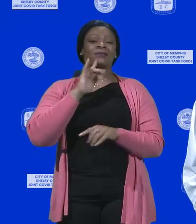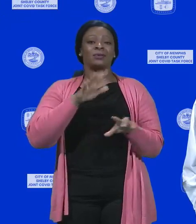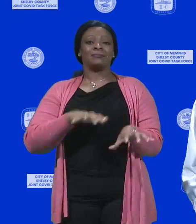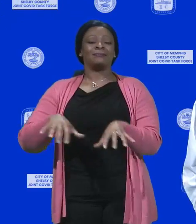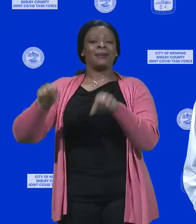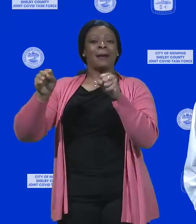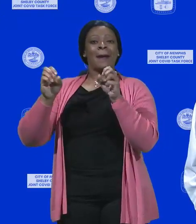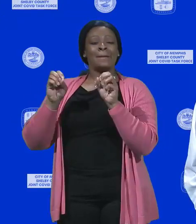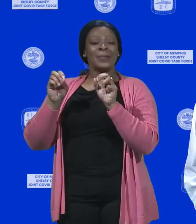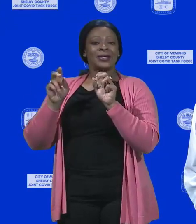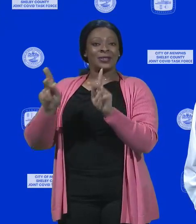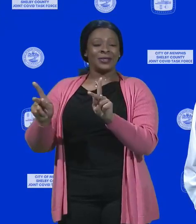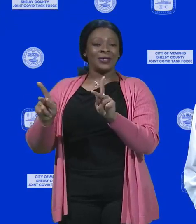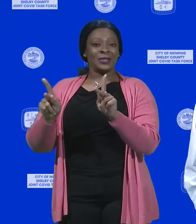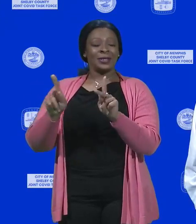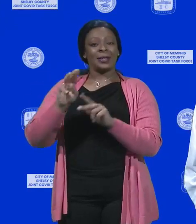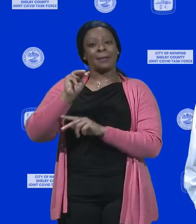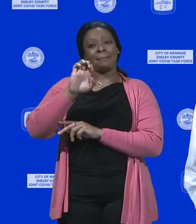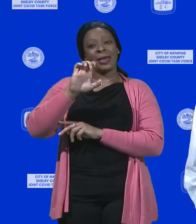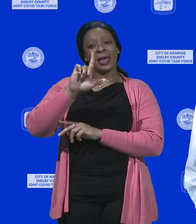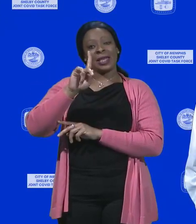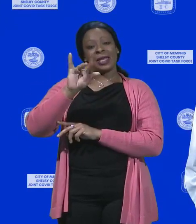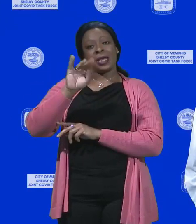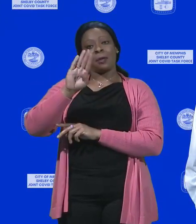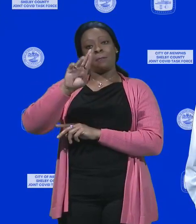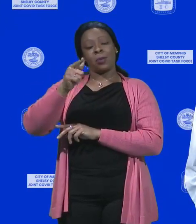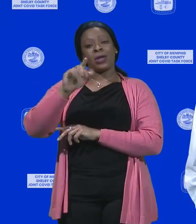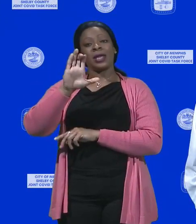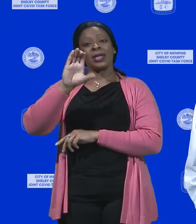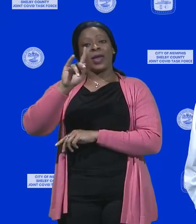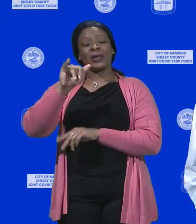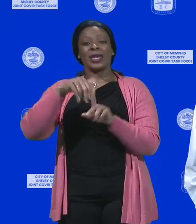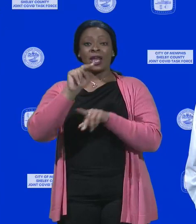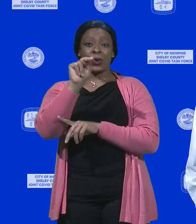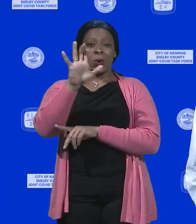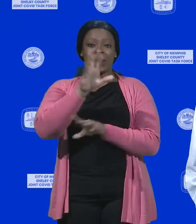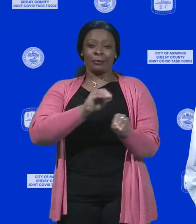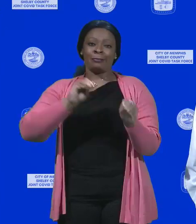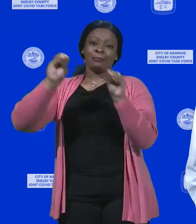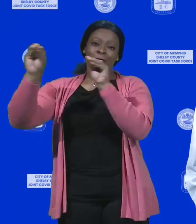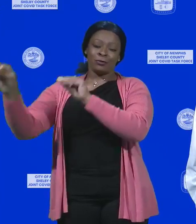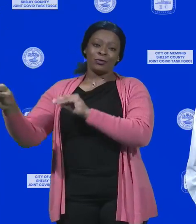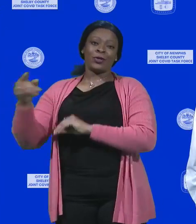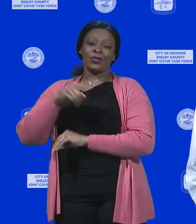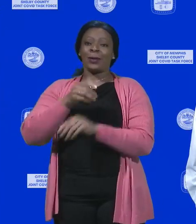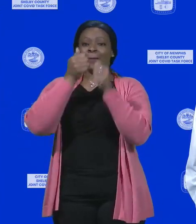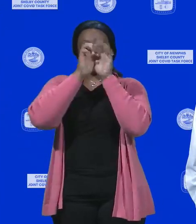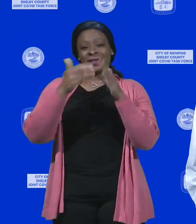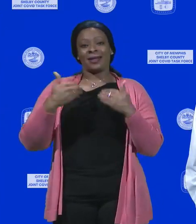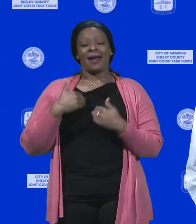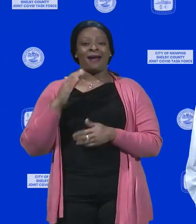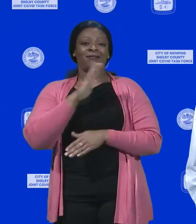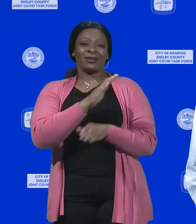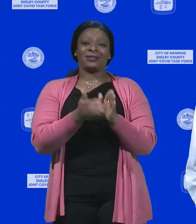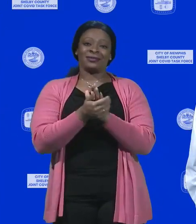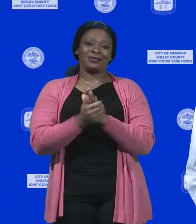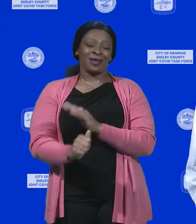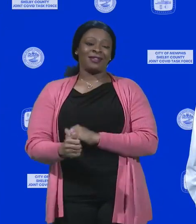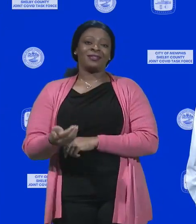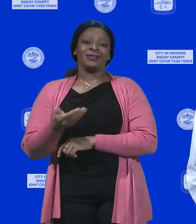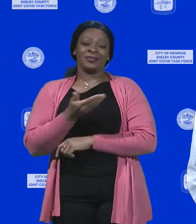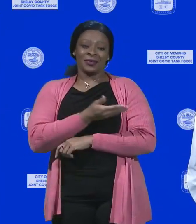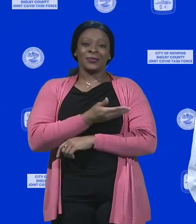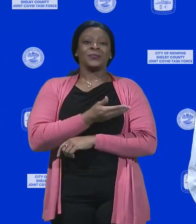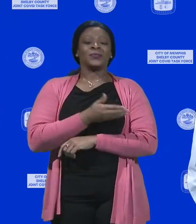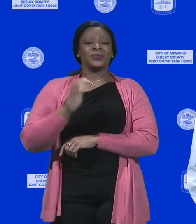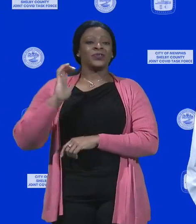an opportunity in Mecklenburg County in North Carolina, and they are going to be blessed to have his talents there.